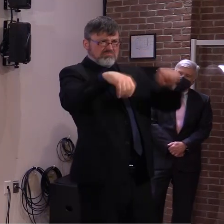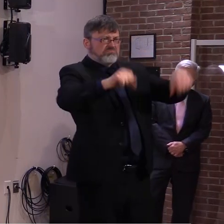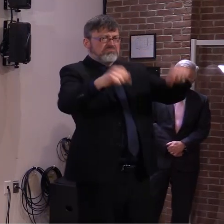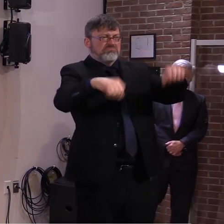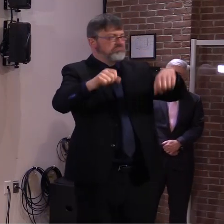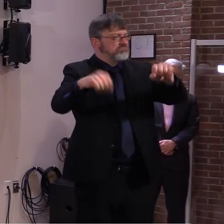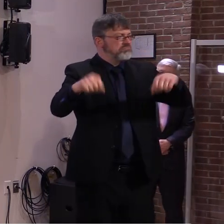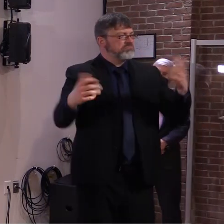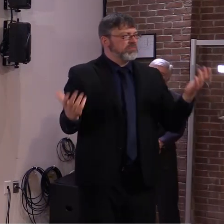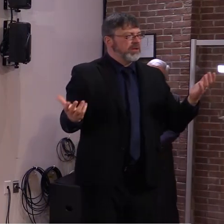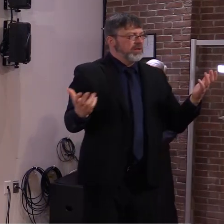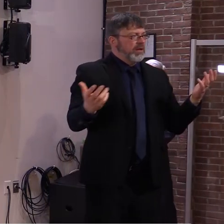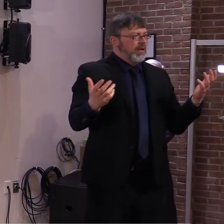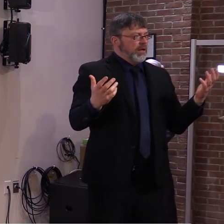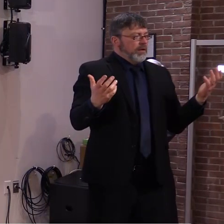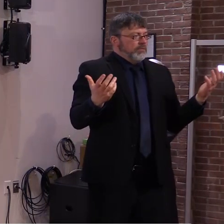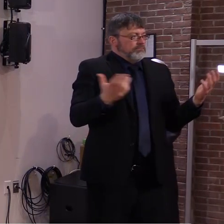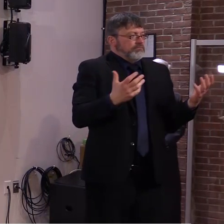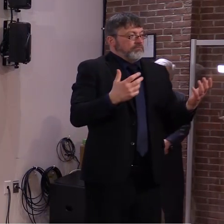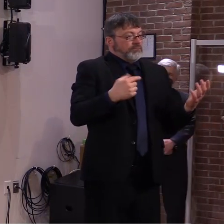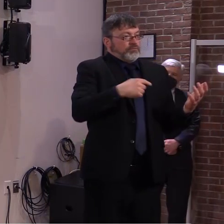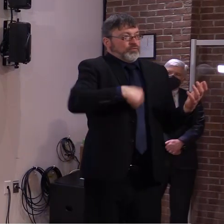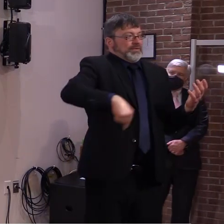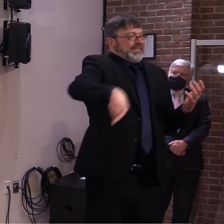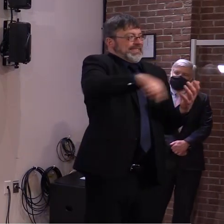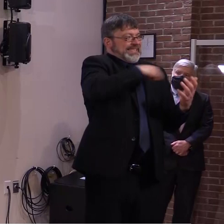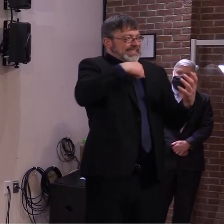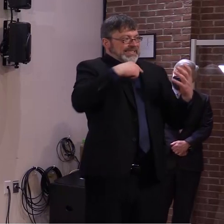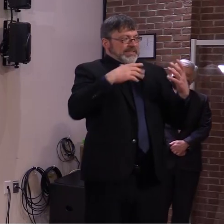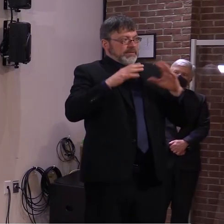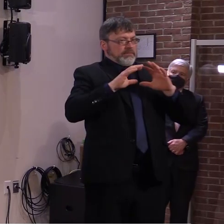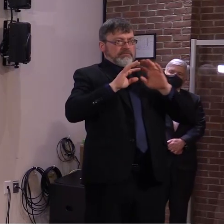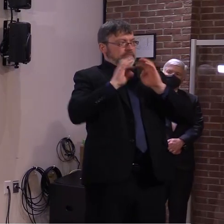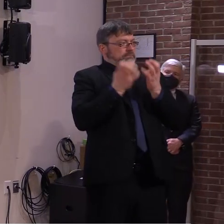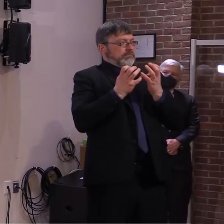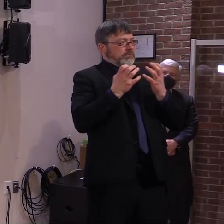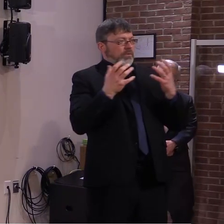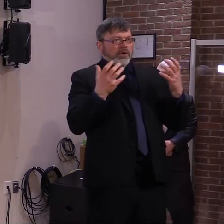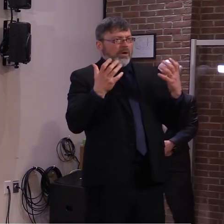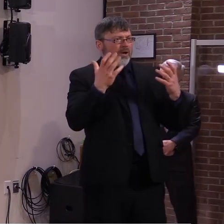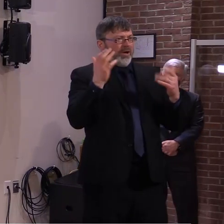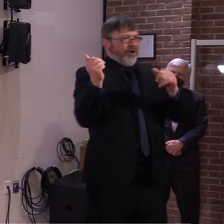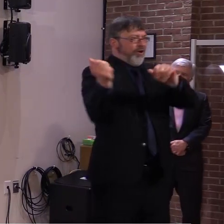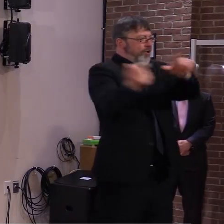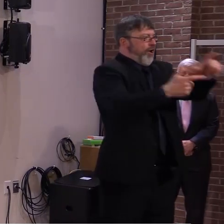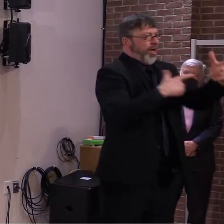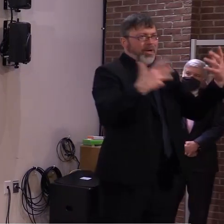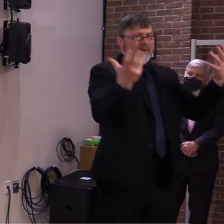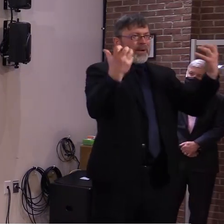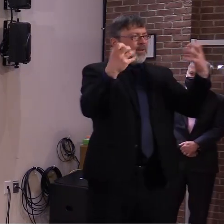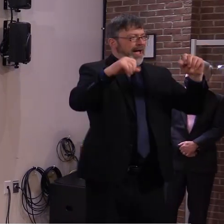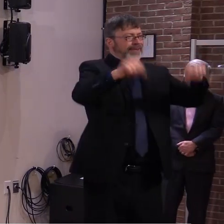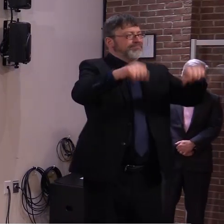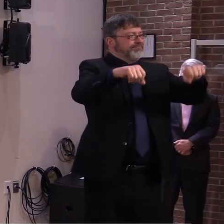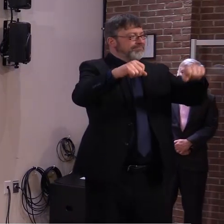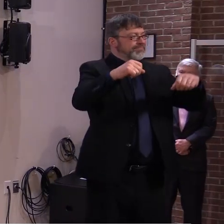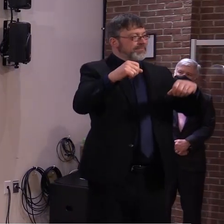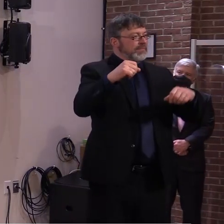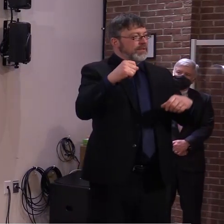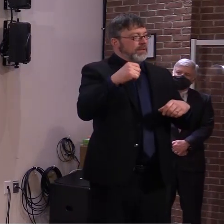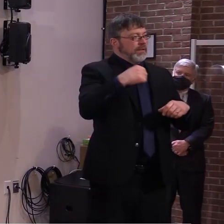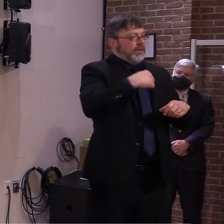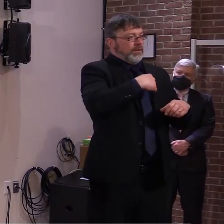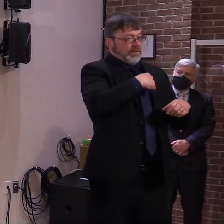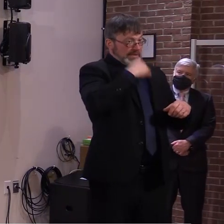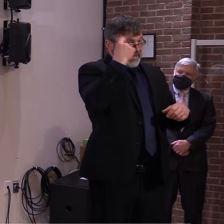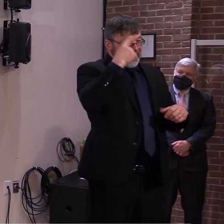want there to be demand, and we just need the supply to go along with it. So we're dealing with, you know, a finite amount